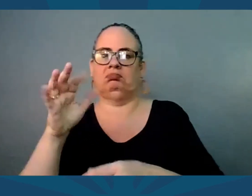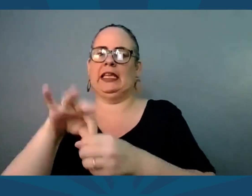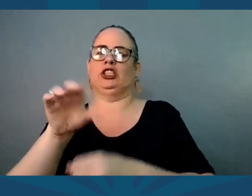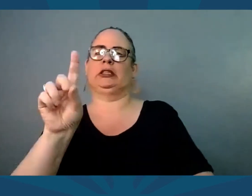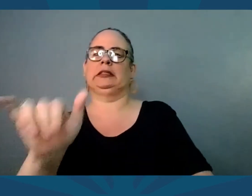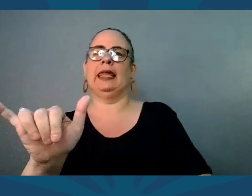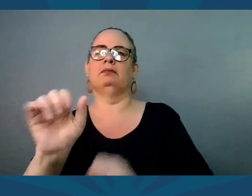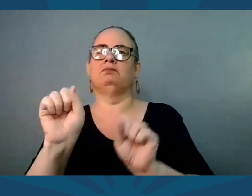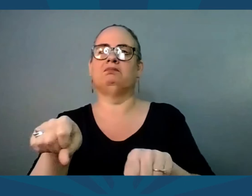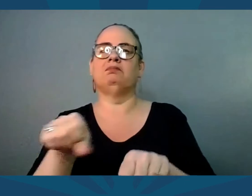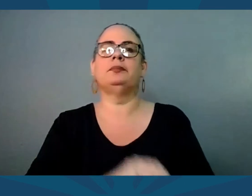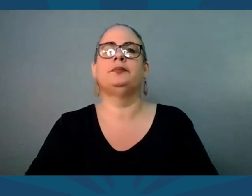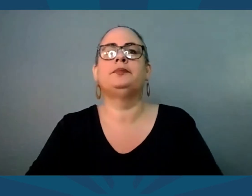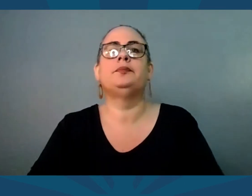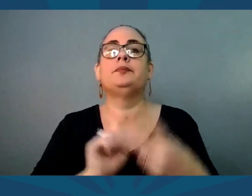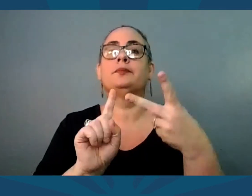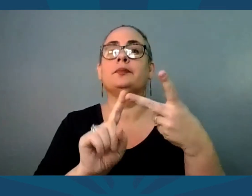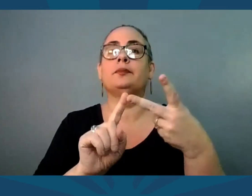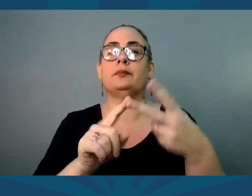early or on Election Day.